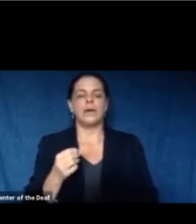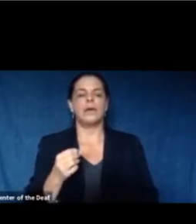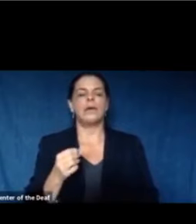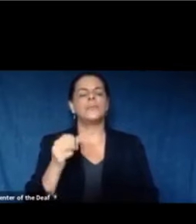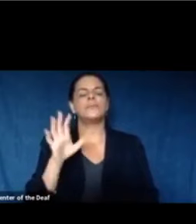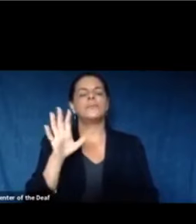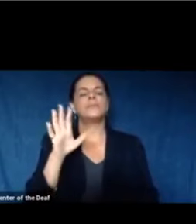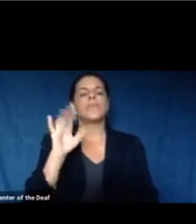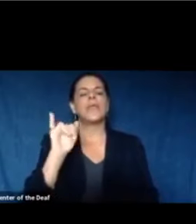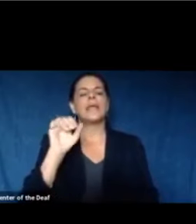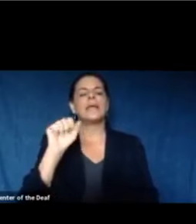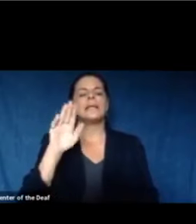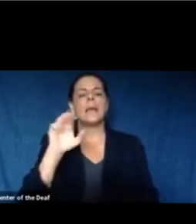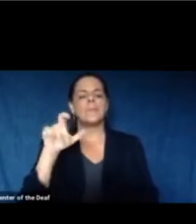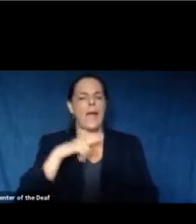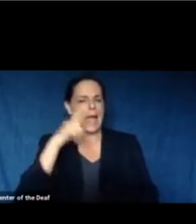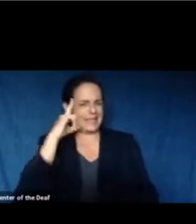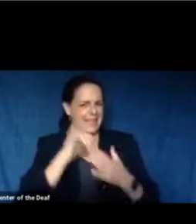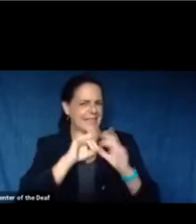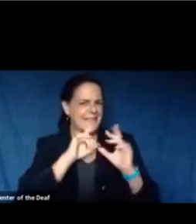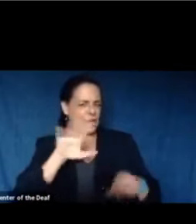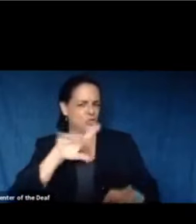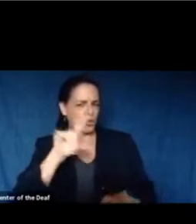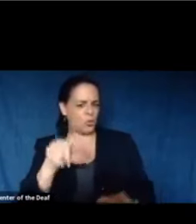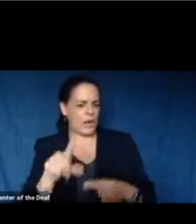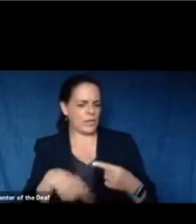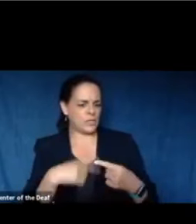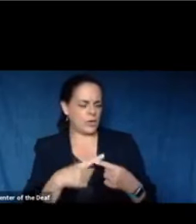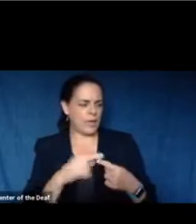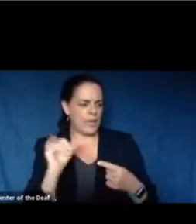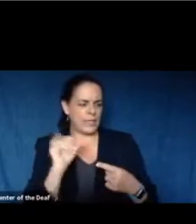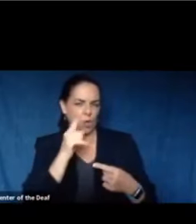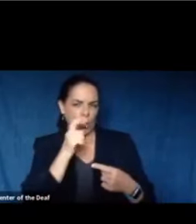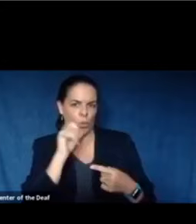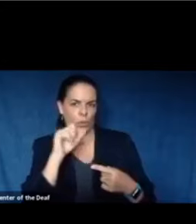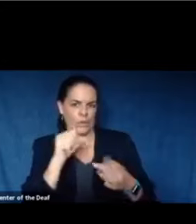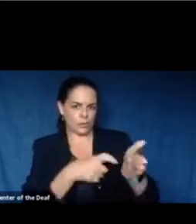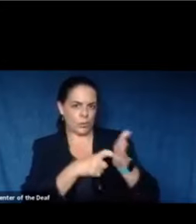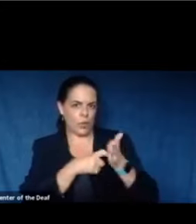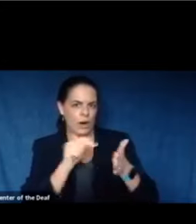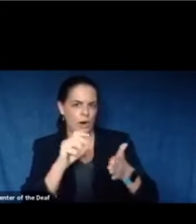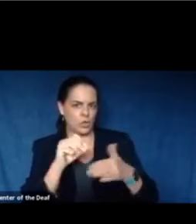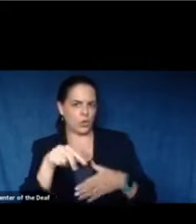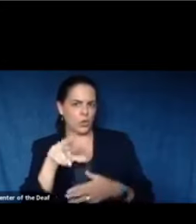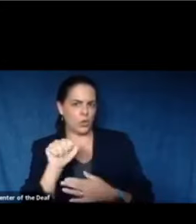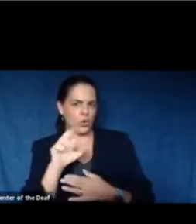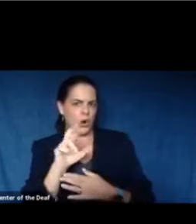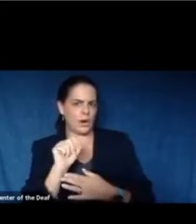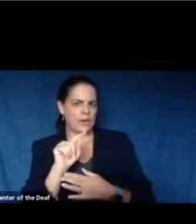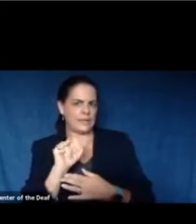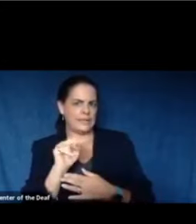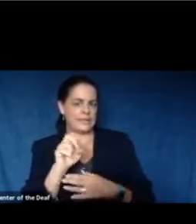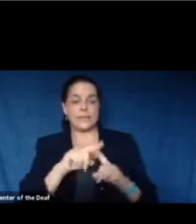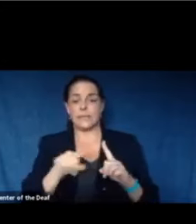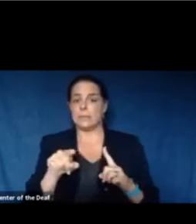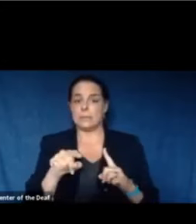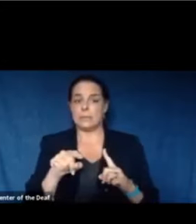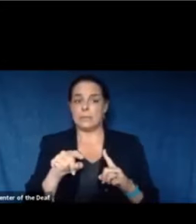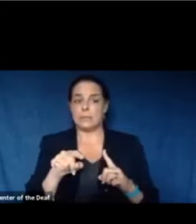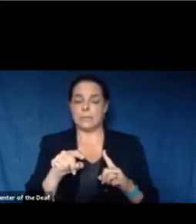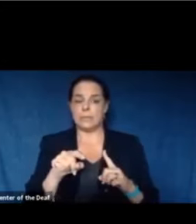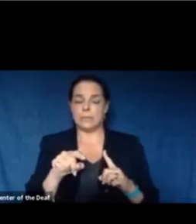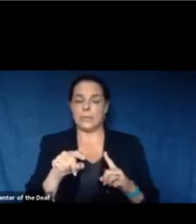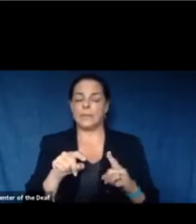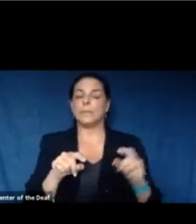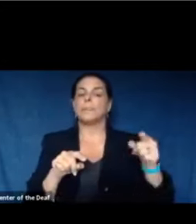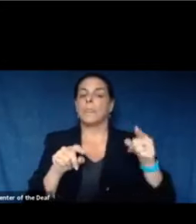think, Isabel, I think that answers your question as far as like who is required to quarantine, but certainly now, if it doesn't, please submit that. Yeah,